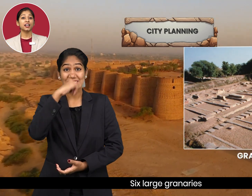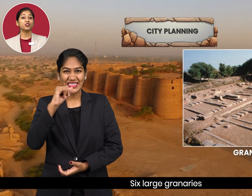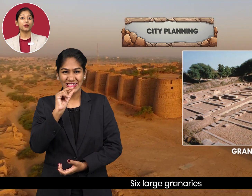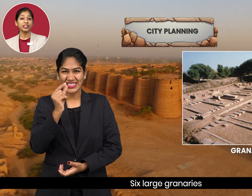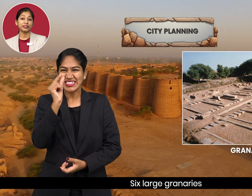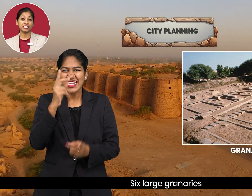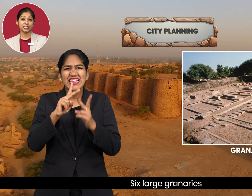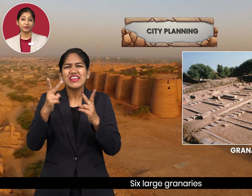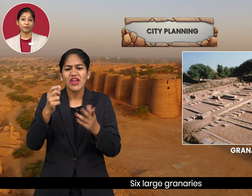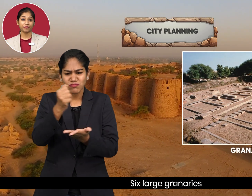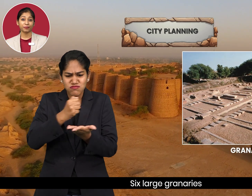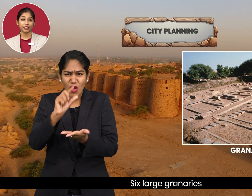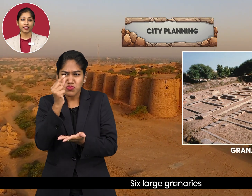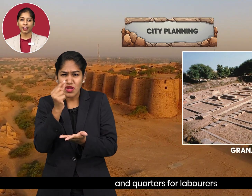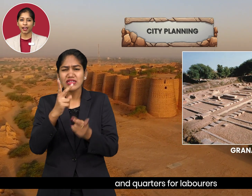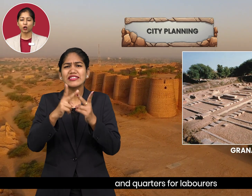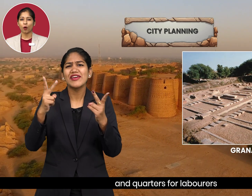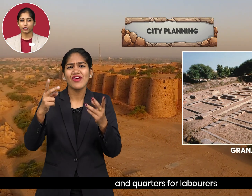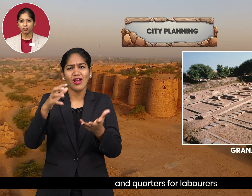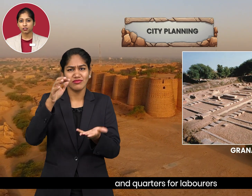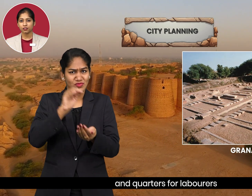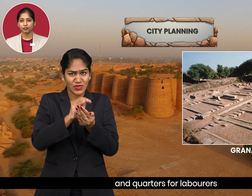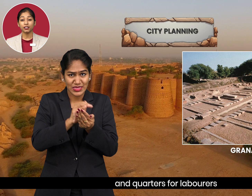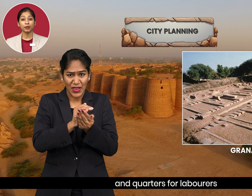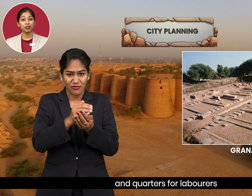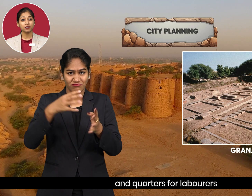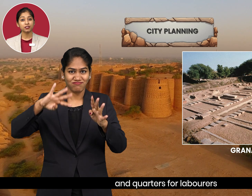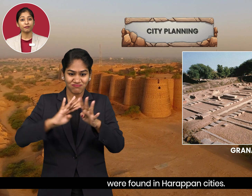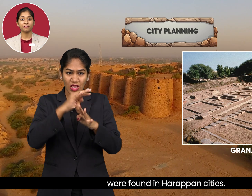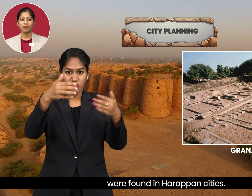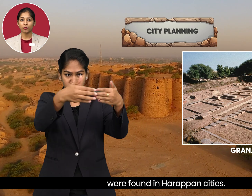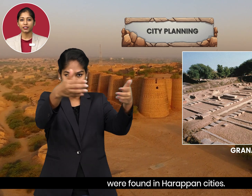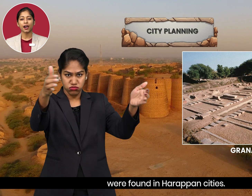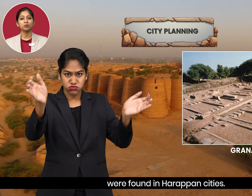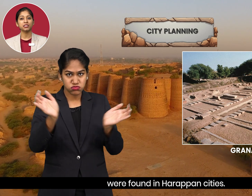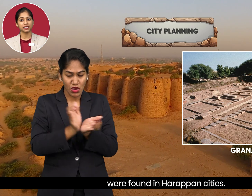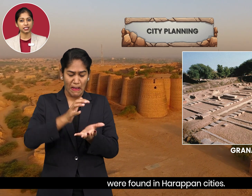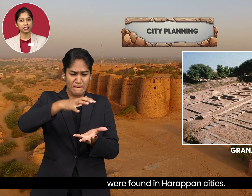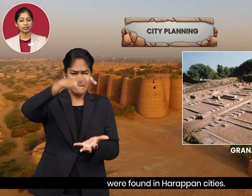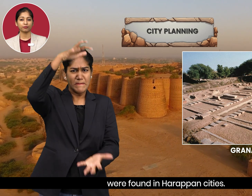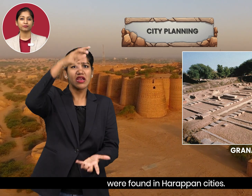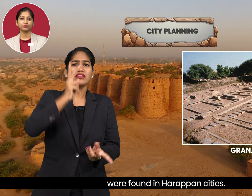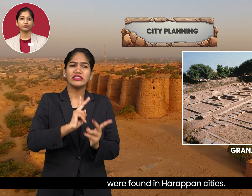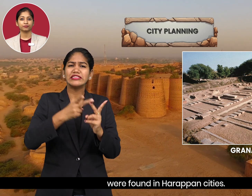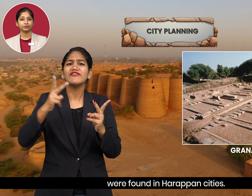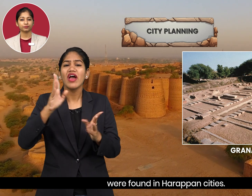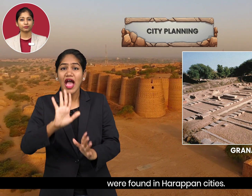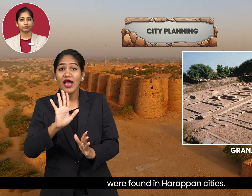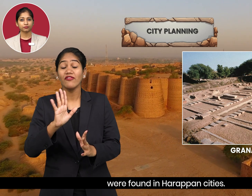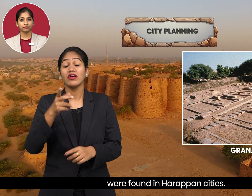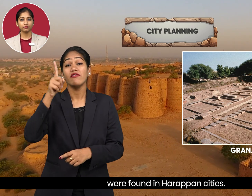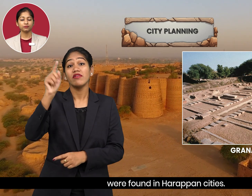six large granaries and quarters for laborers were found in Harappan cities.